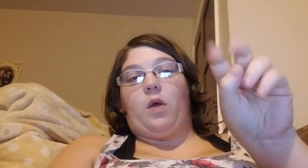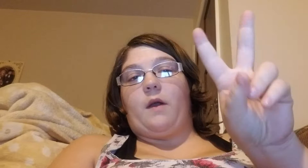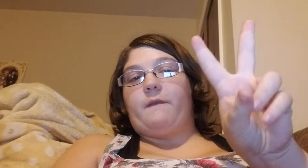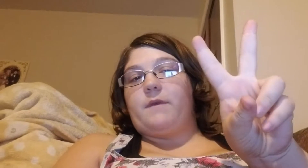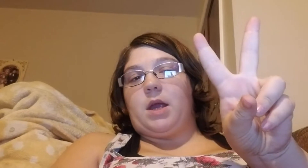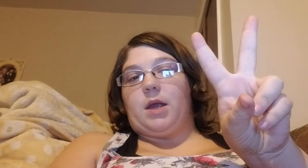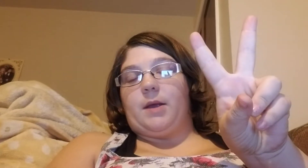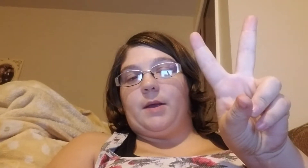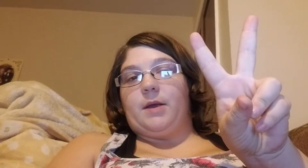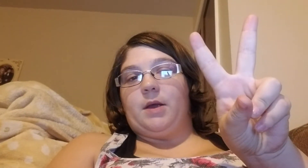N-O-V.